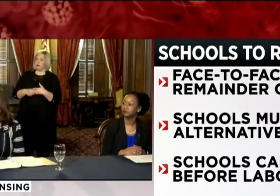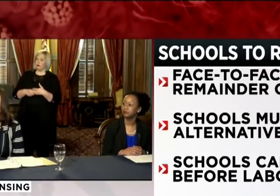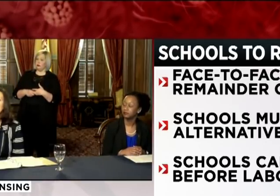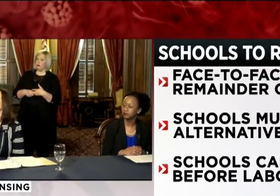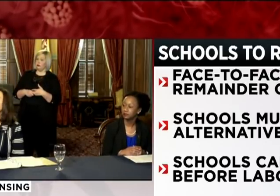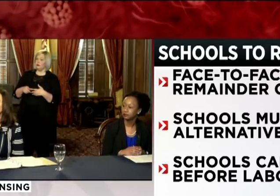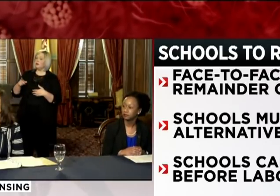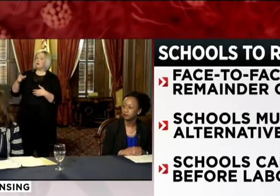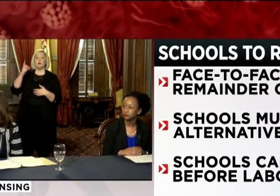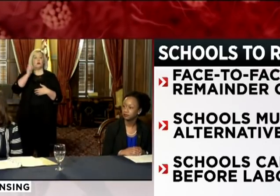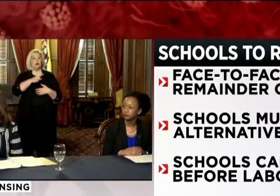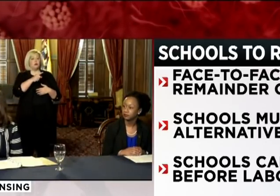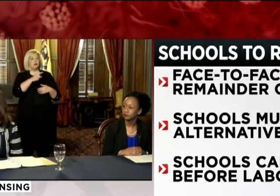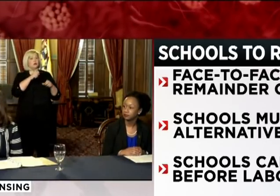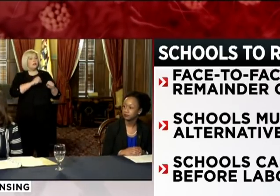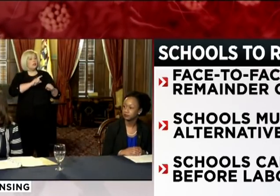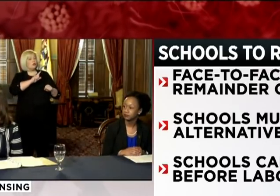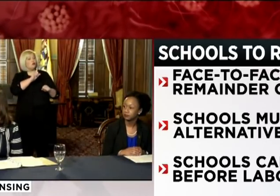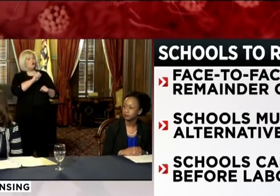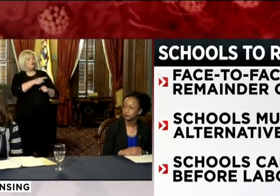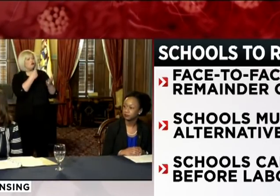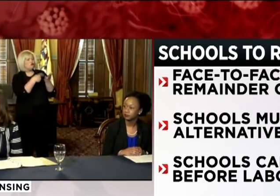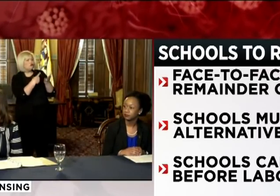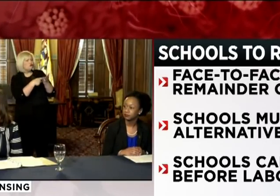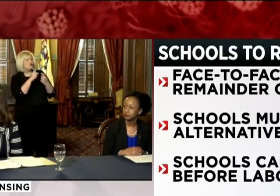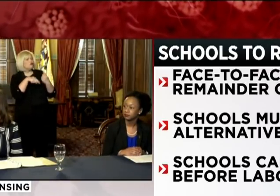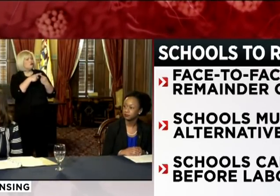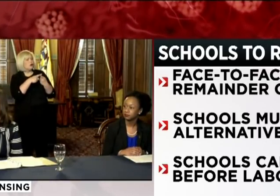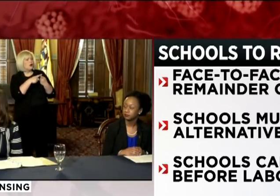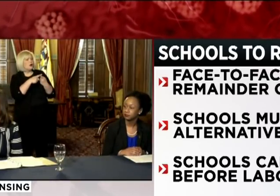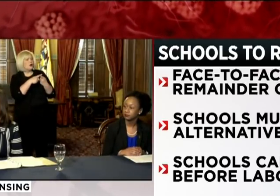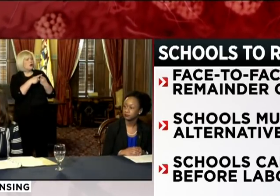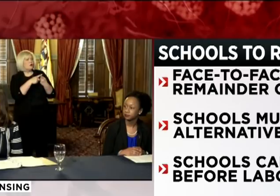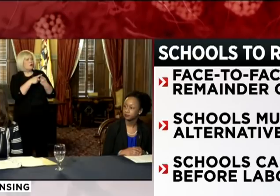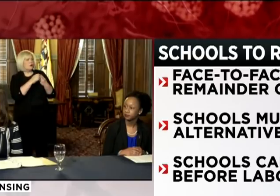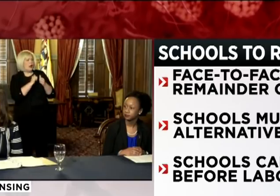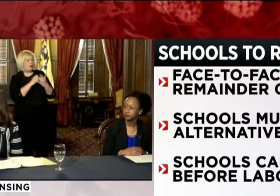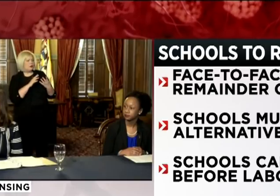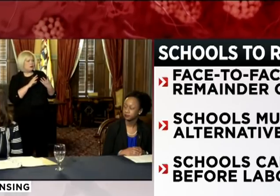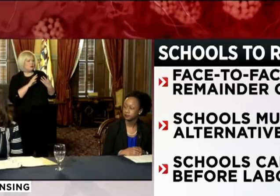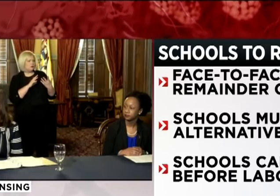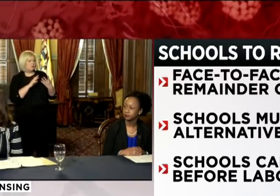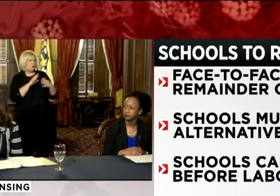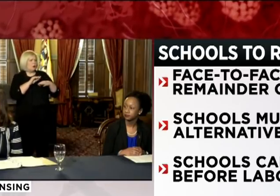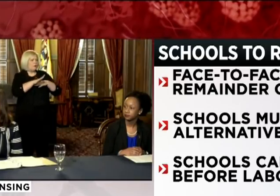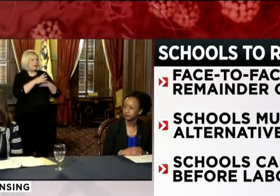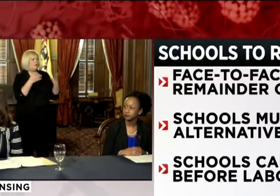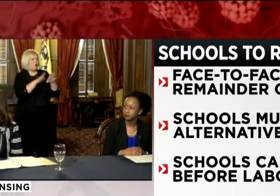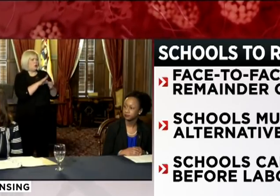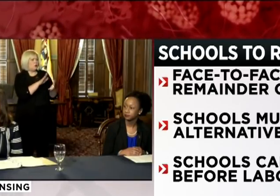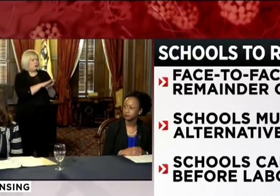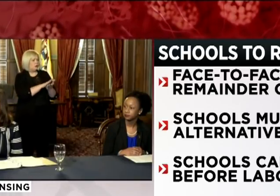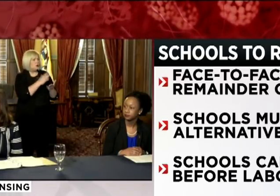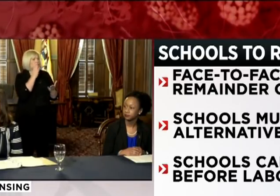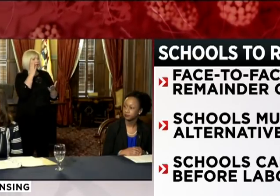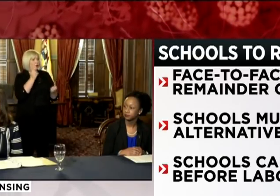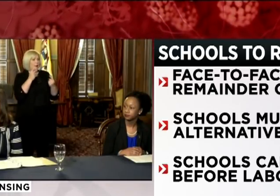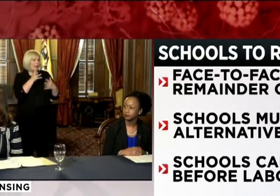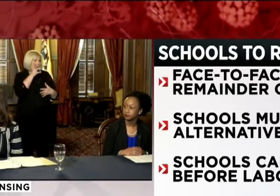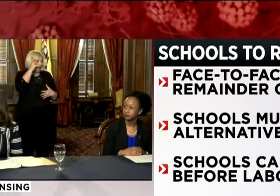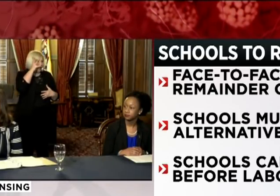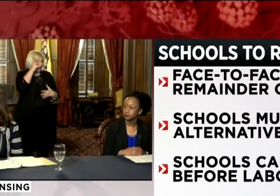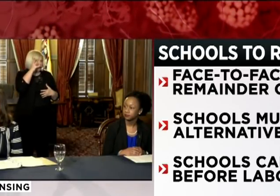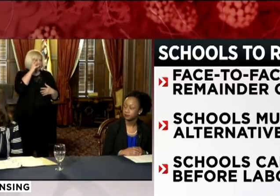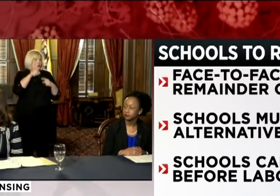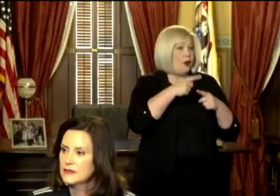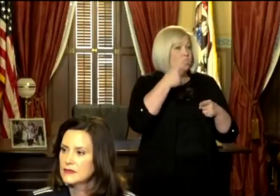Can you speak a little bit about how this decision was reached to close the schools? I know it's been several weeks that parents have been wondering when it was going to